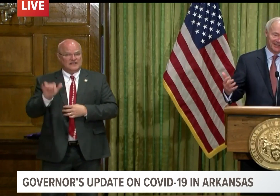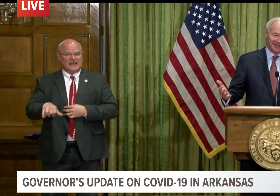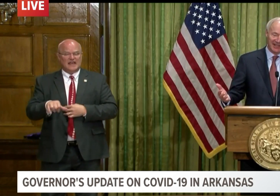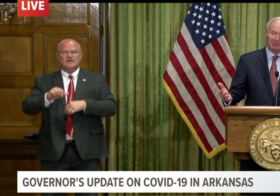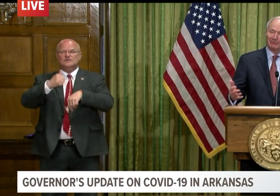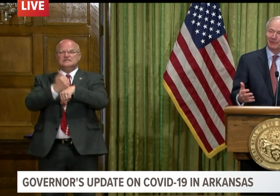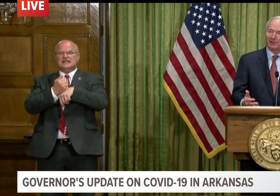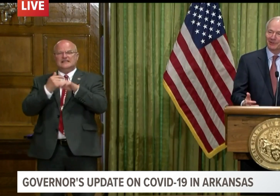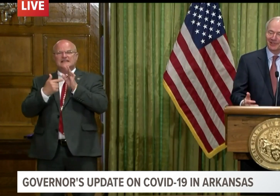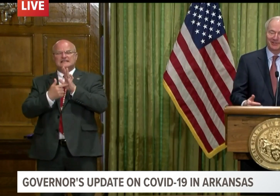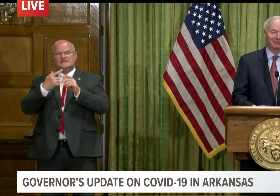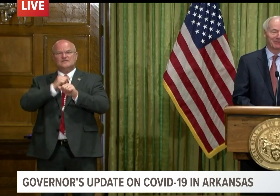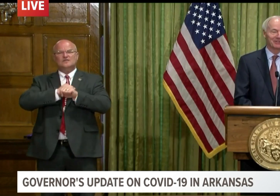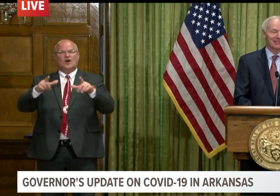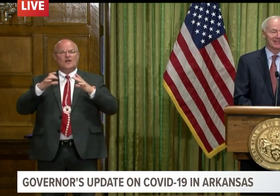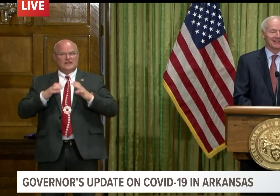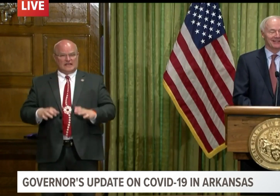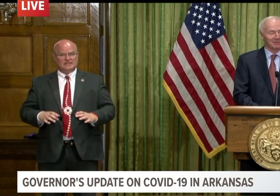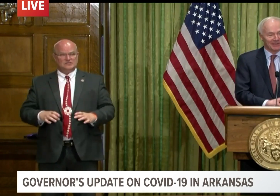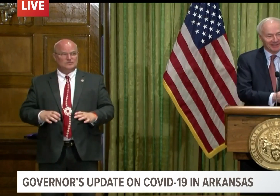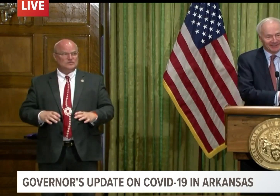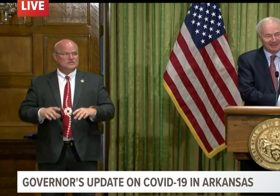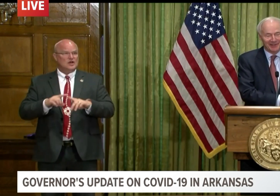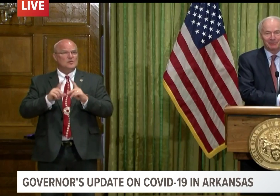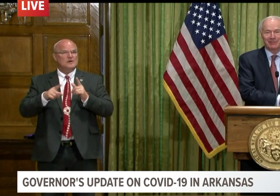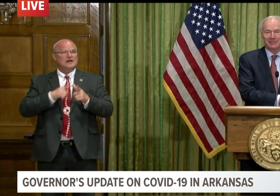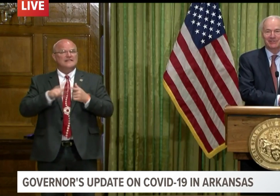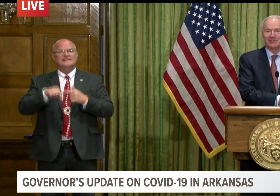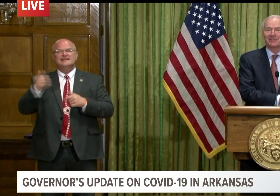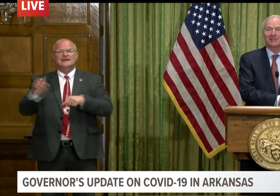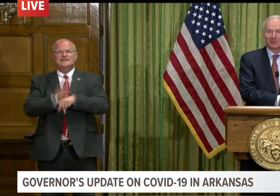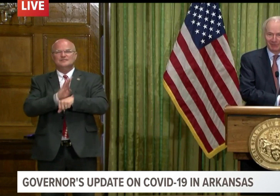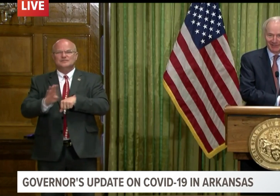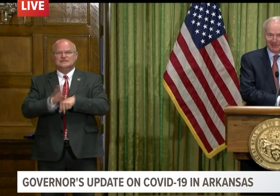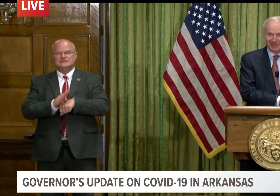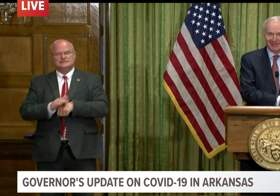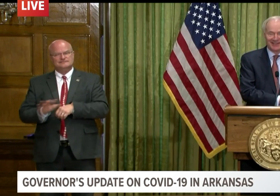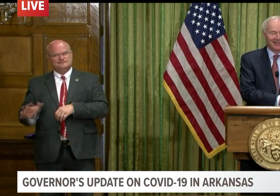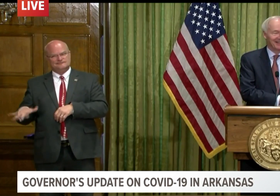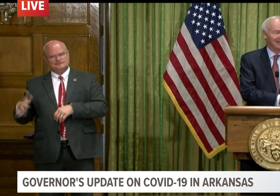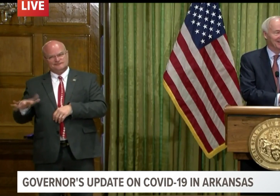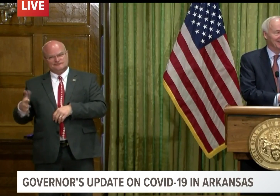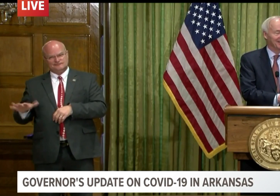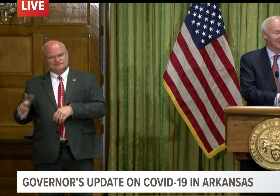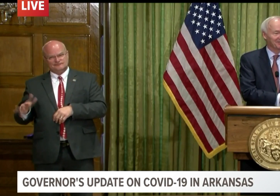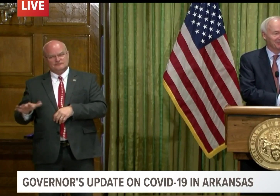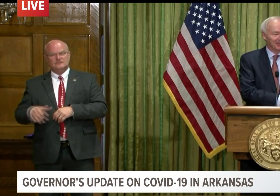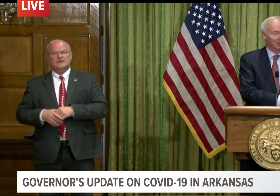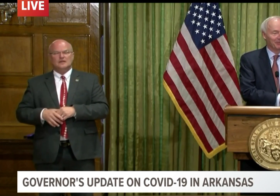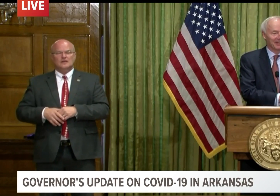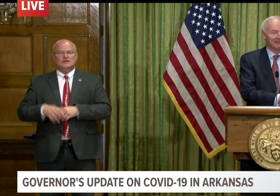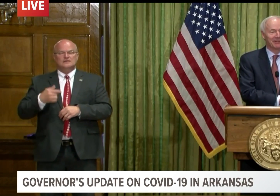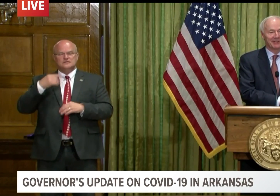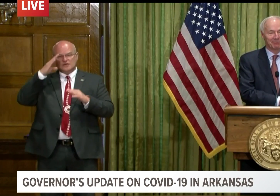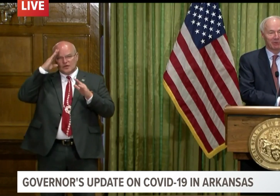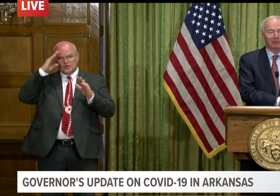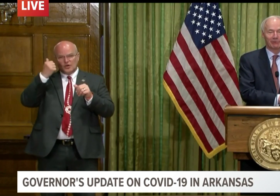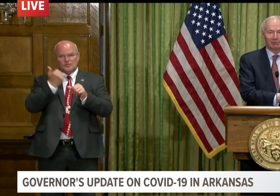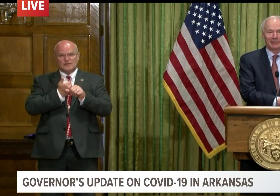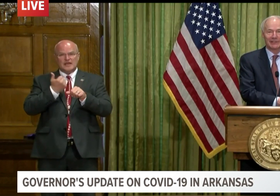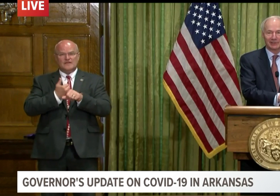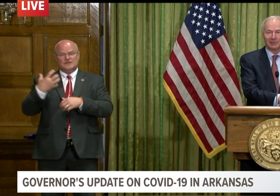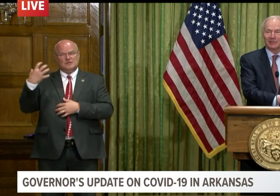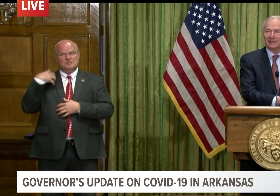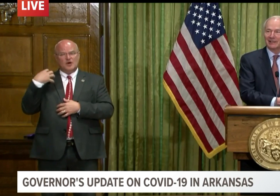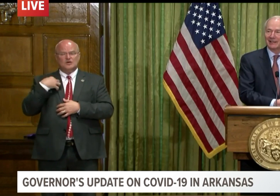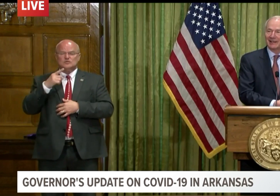which set the example for all the customers, but then other businesses not so much. And we hope that every employer